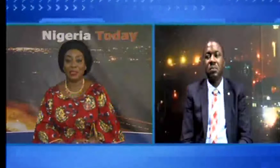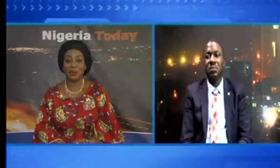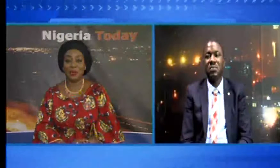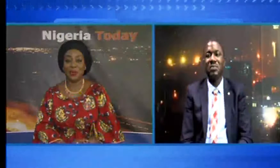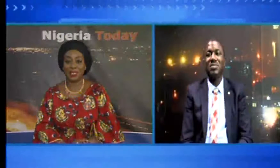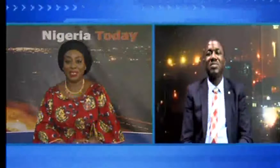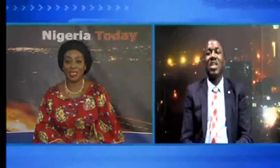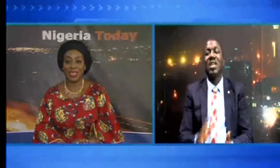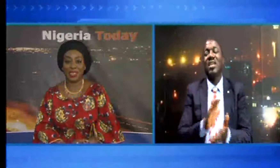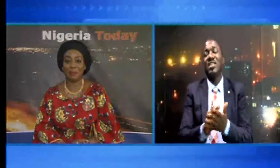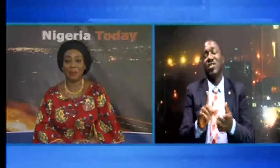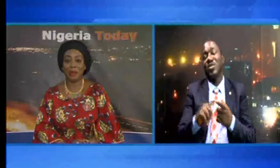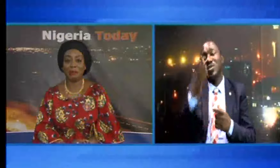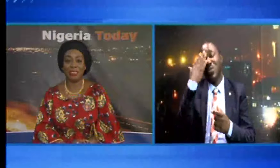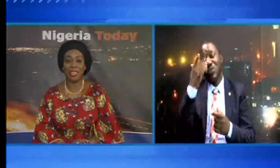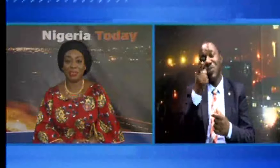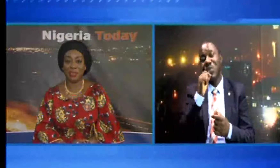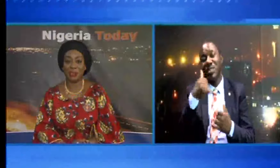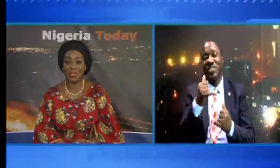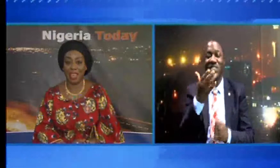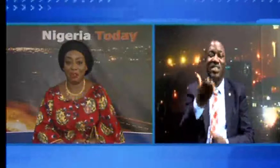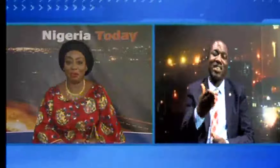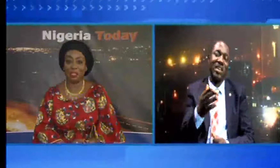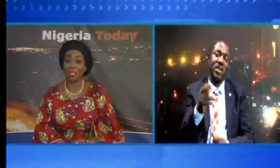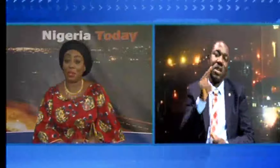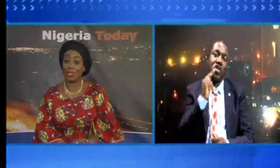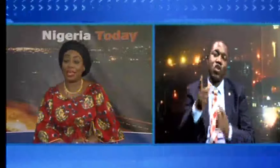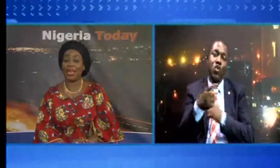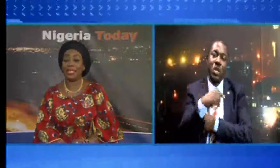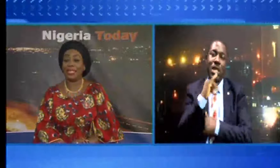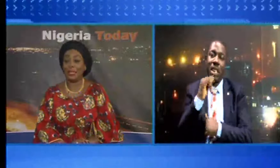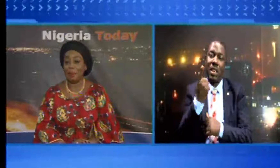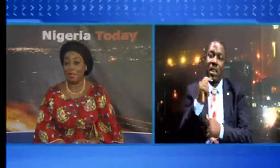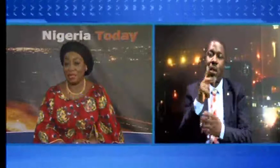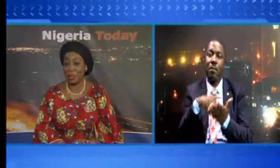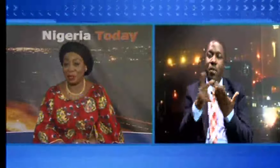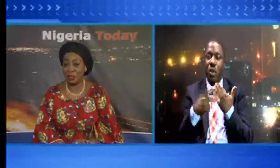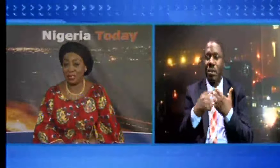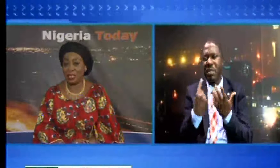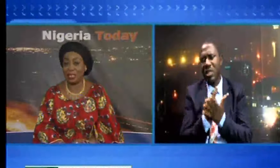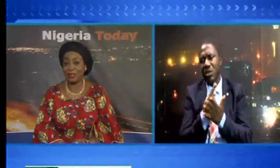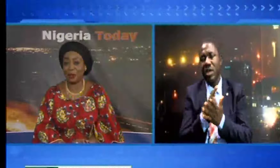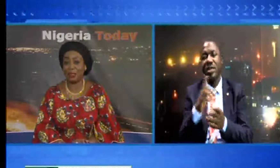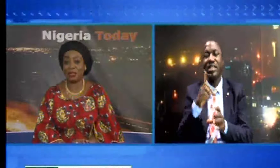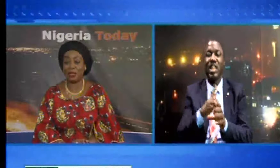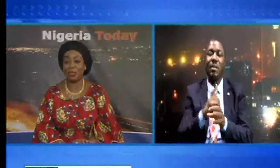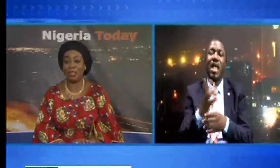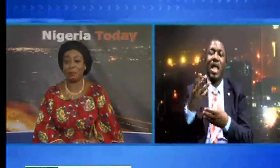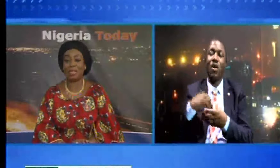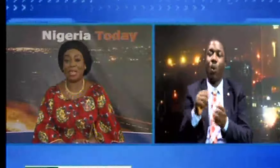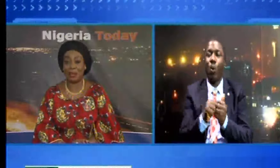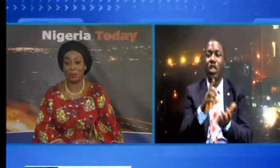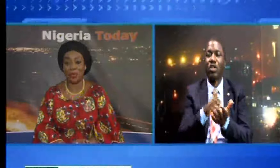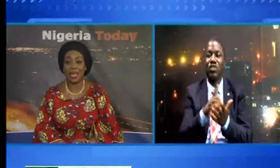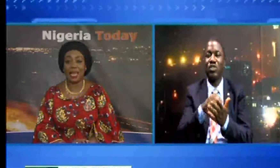Nice to know you are still there. The program is Nigeria Today, and we've been discussing disability inclusion in Nigeria with Dr.